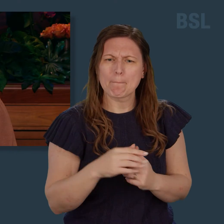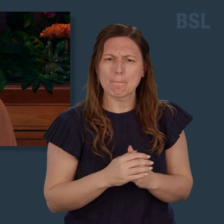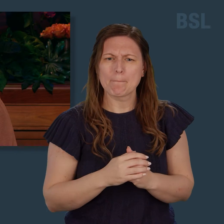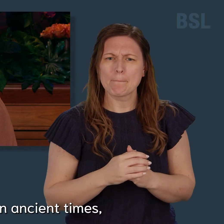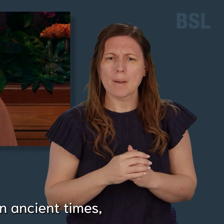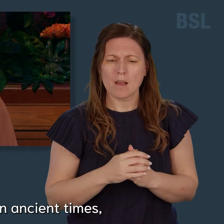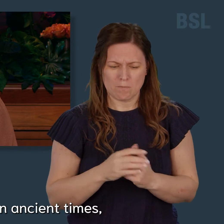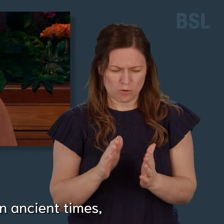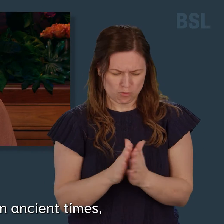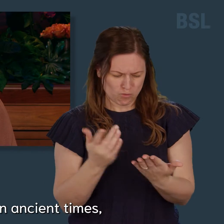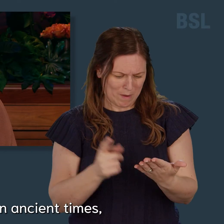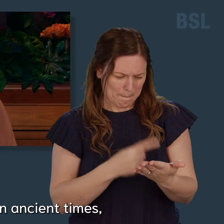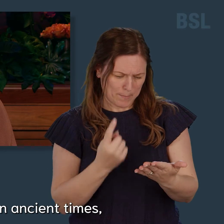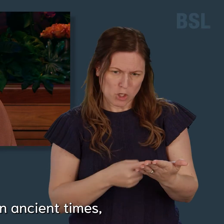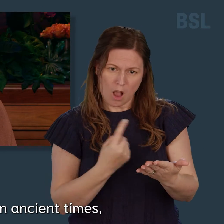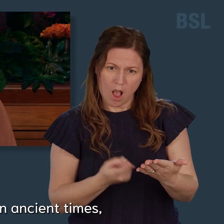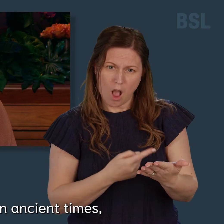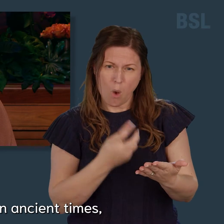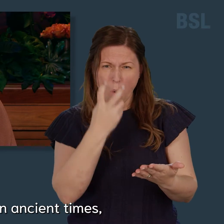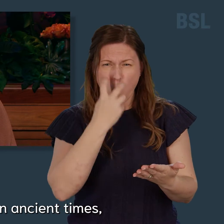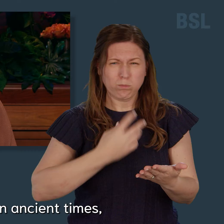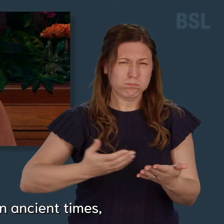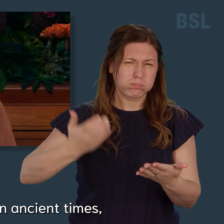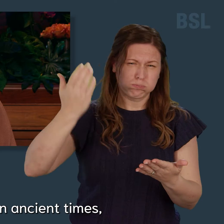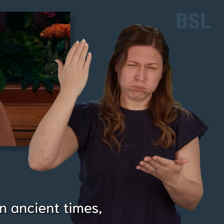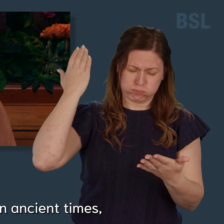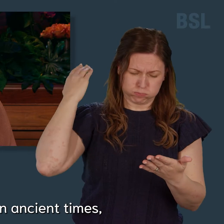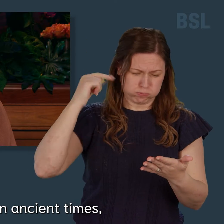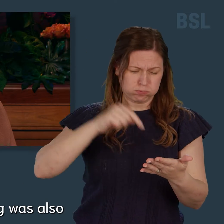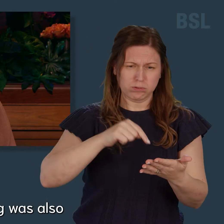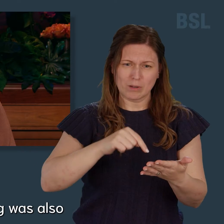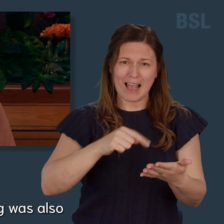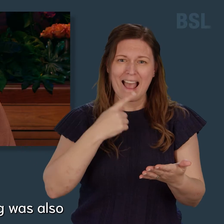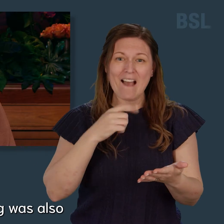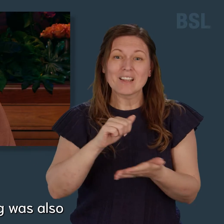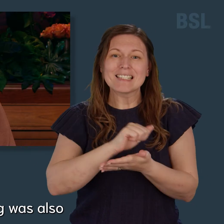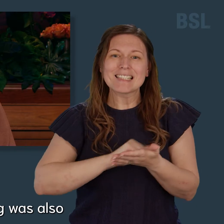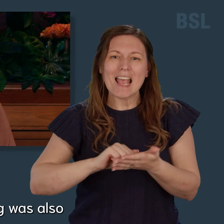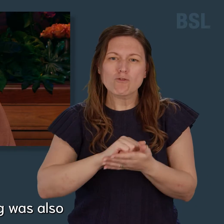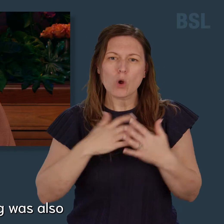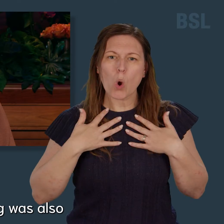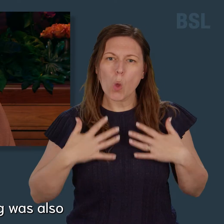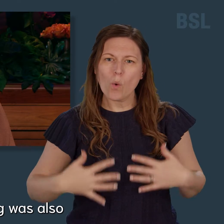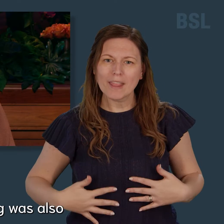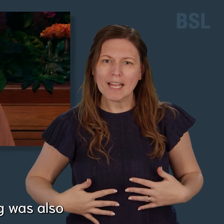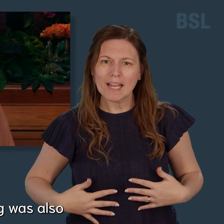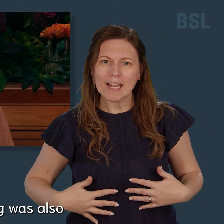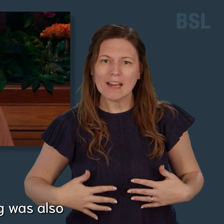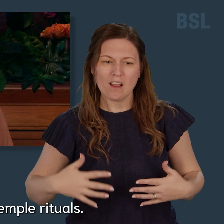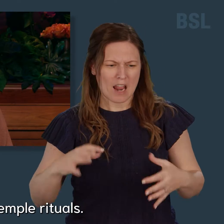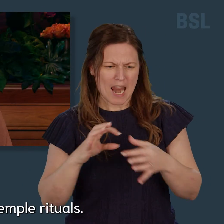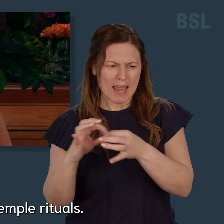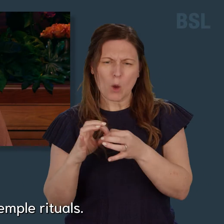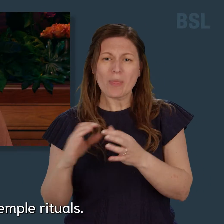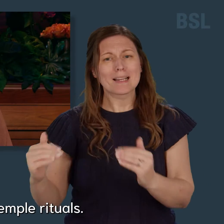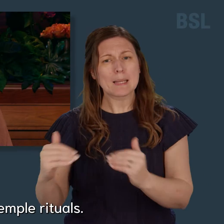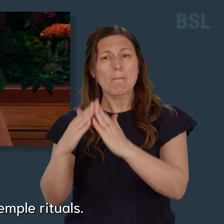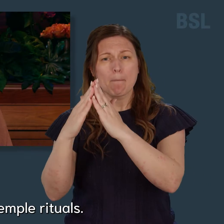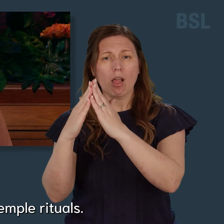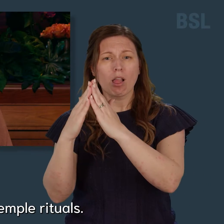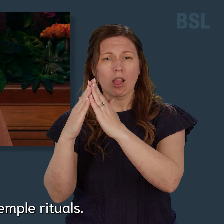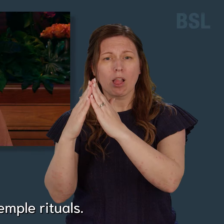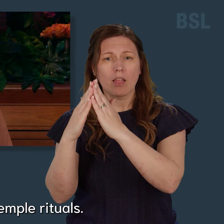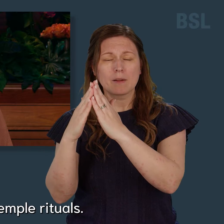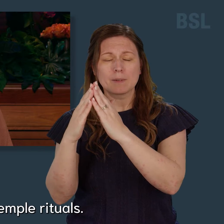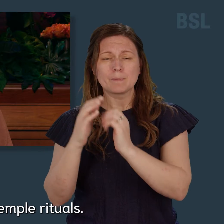them. We read in Scripture that in ancient times, sacred ceremonial clothing was also worn in conjunction